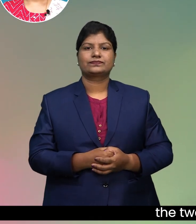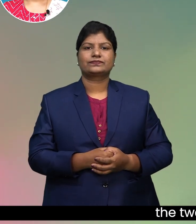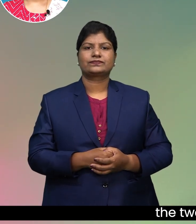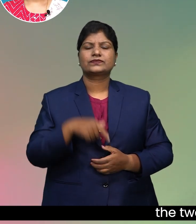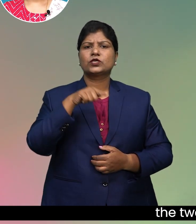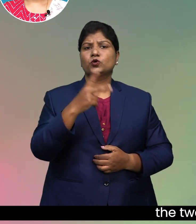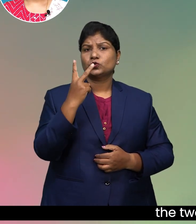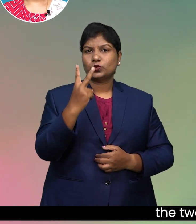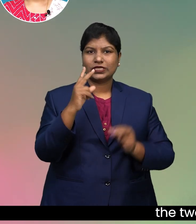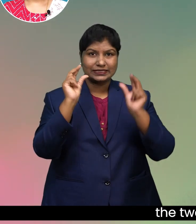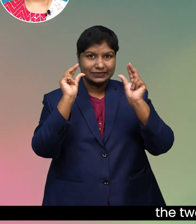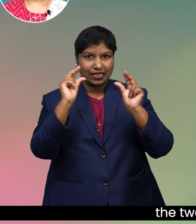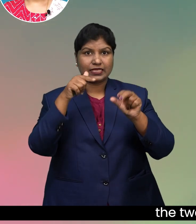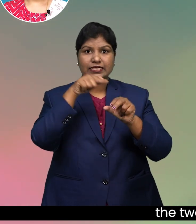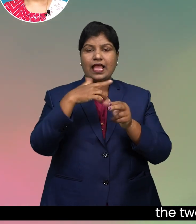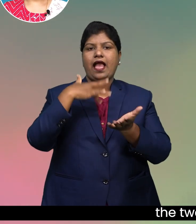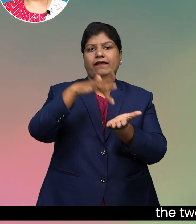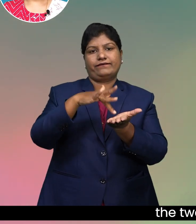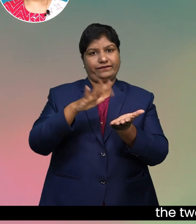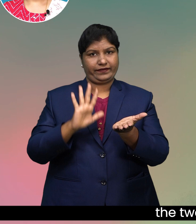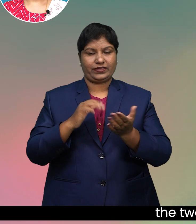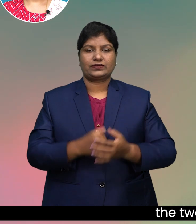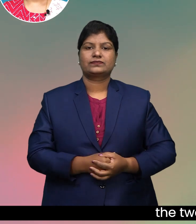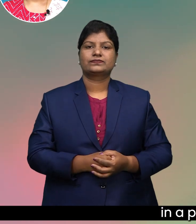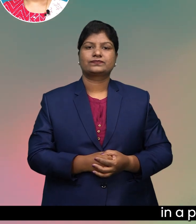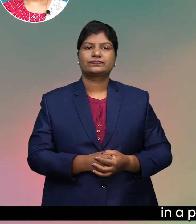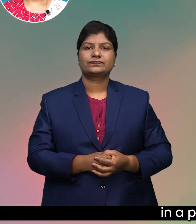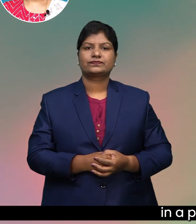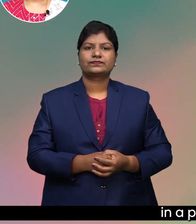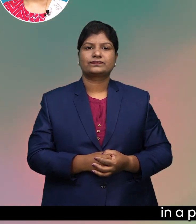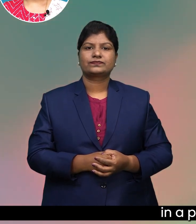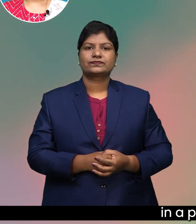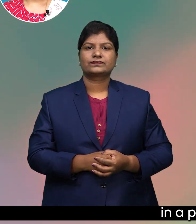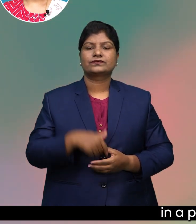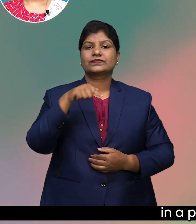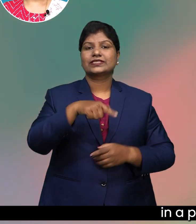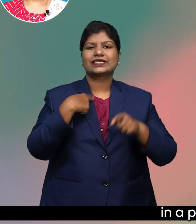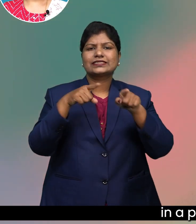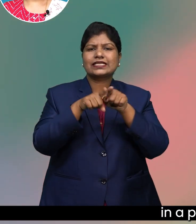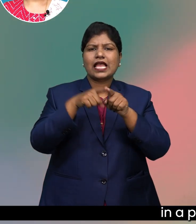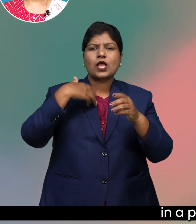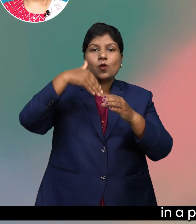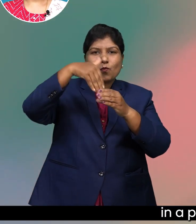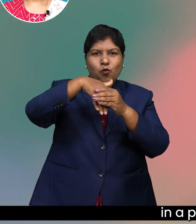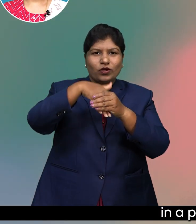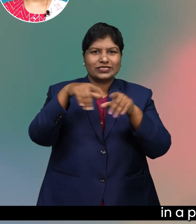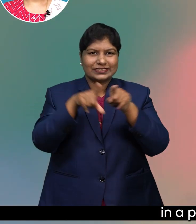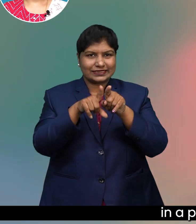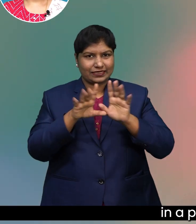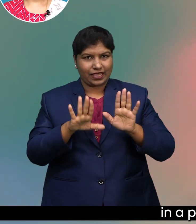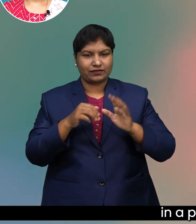the two testes are located in a pocket-like structure